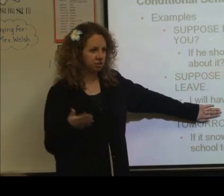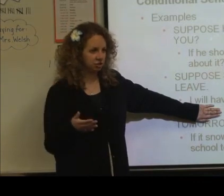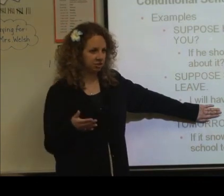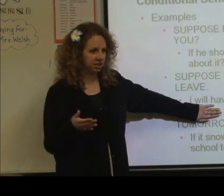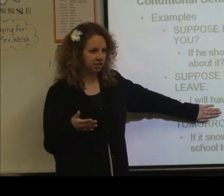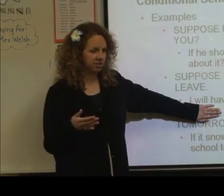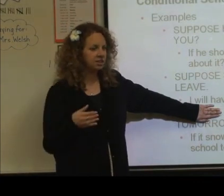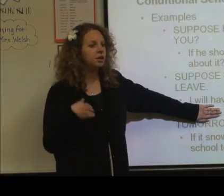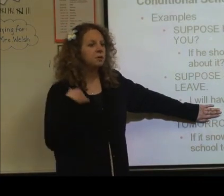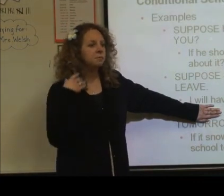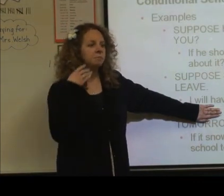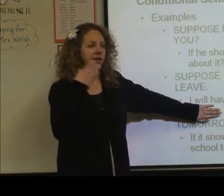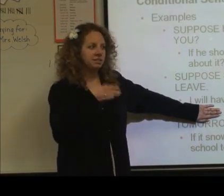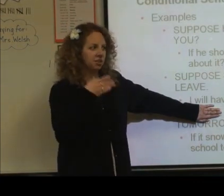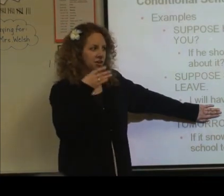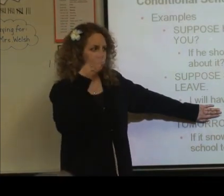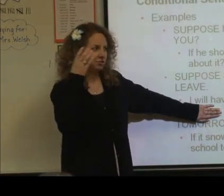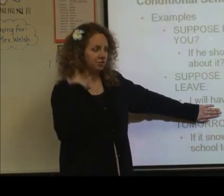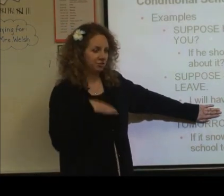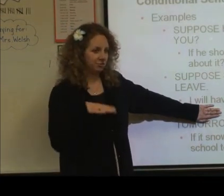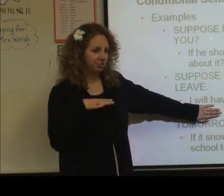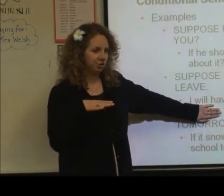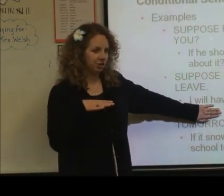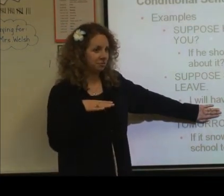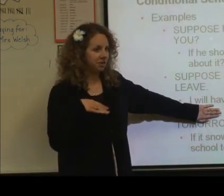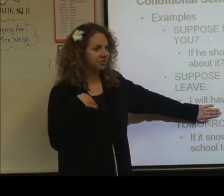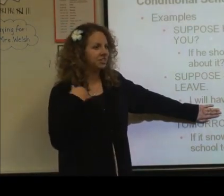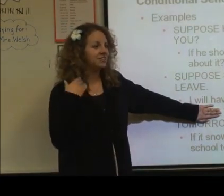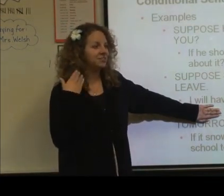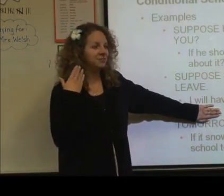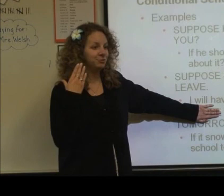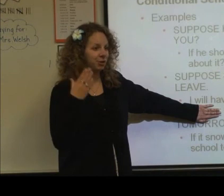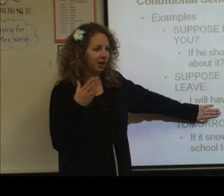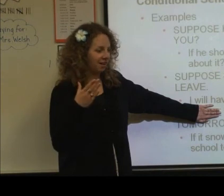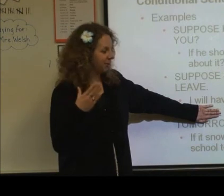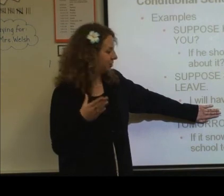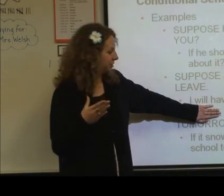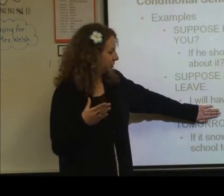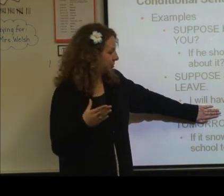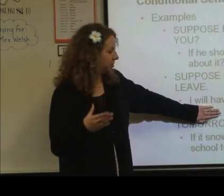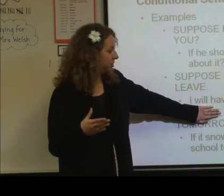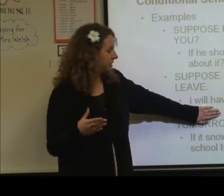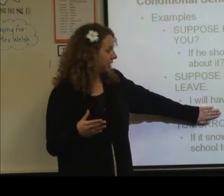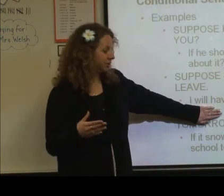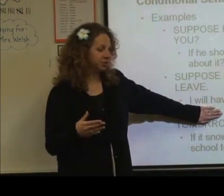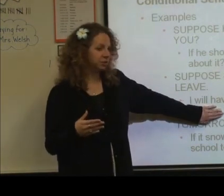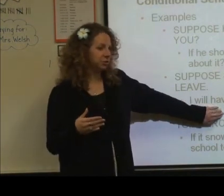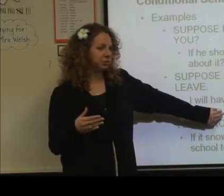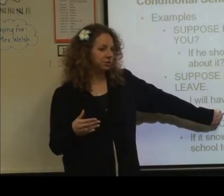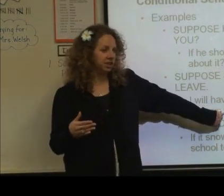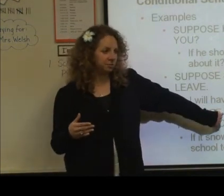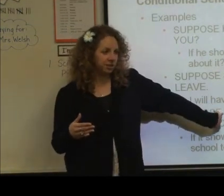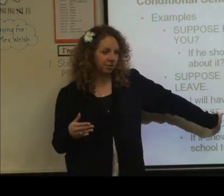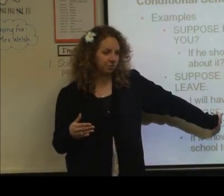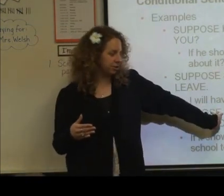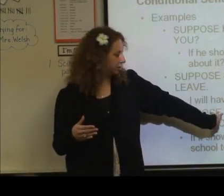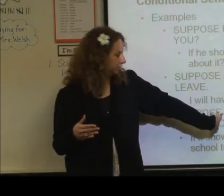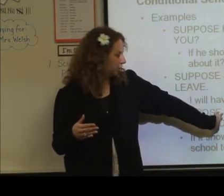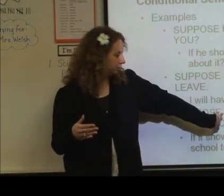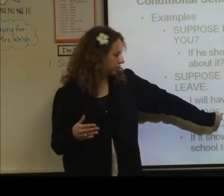conditional sentence based on your non-manuals, even if you don't have that word suppose. Okay, so let's do this one together without the word suppose or if